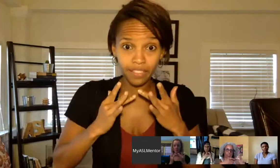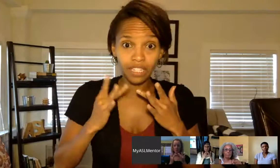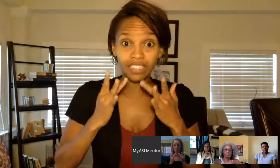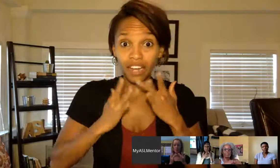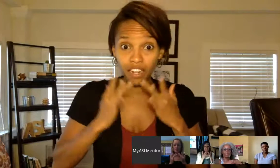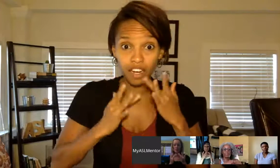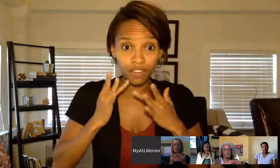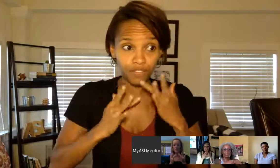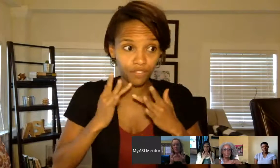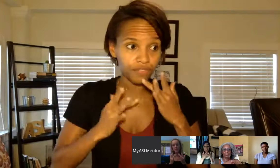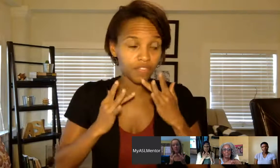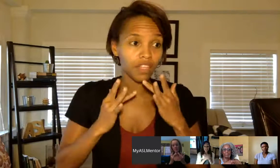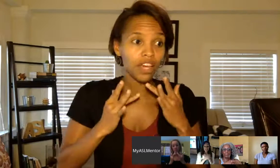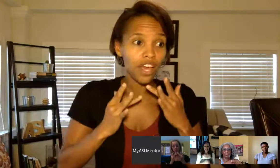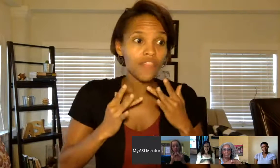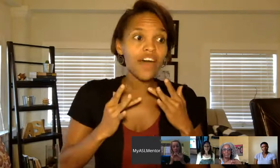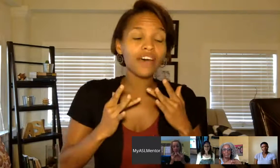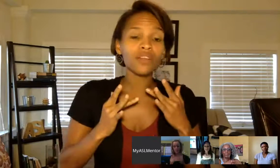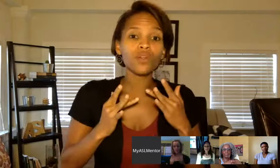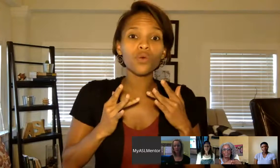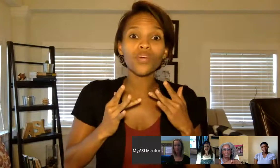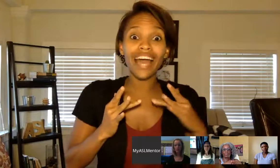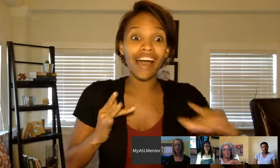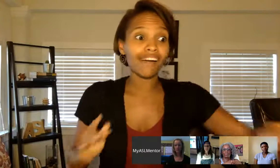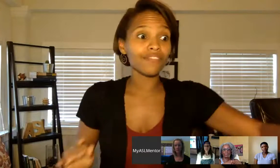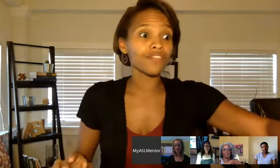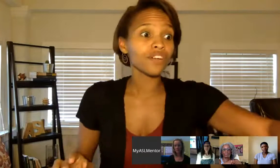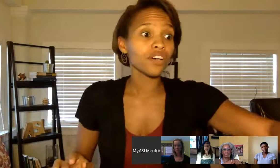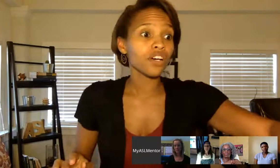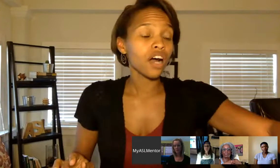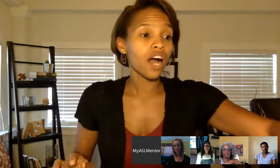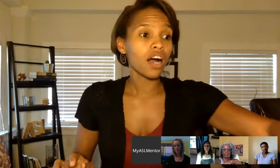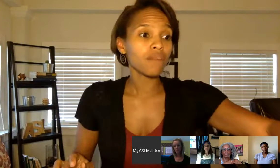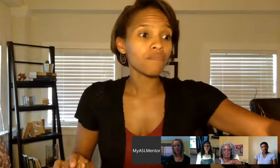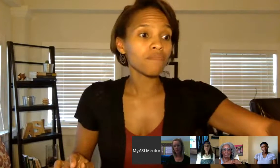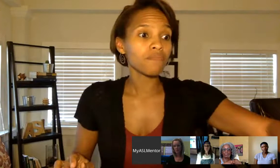okay, not enough, then we have,